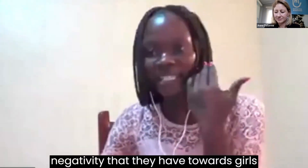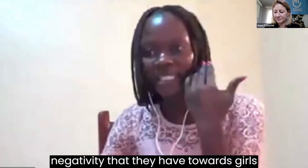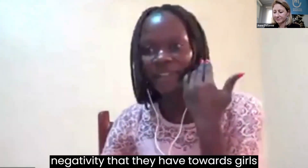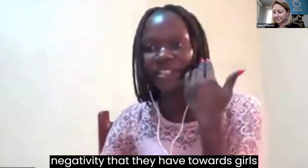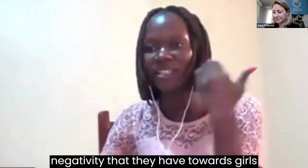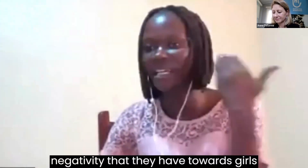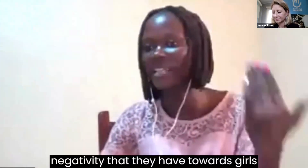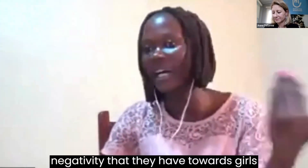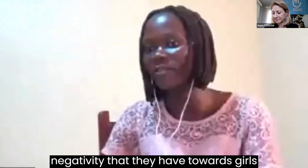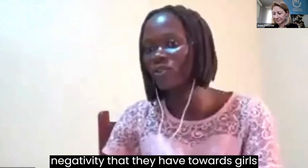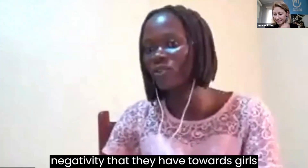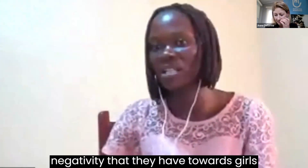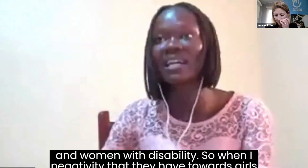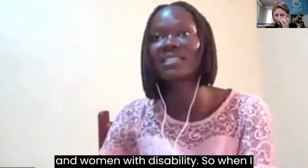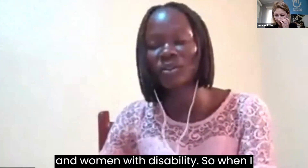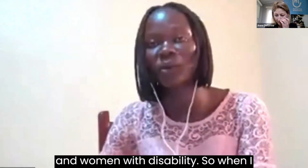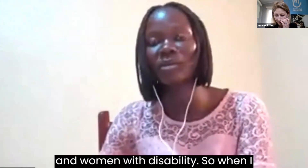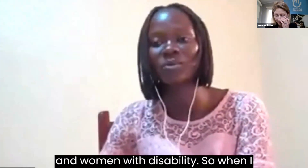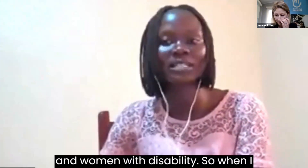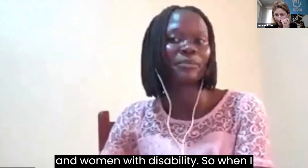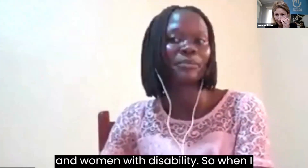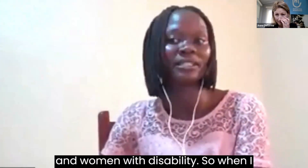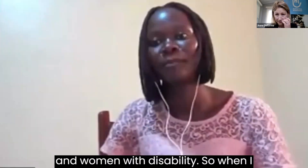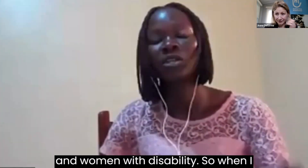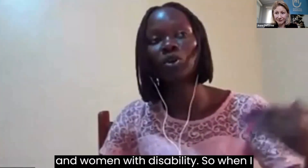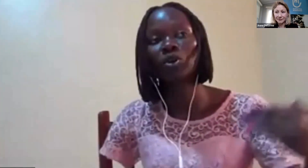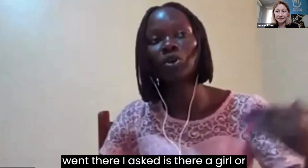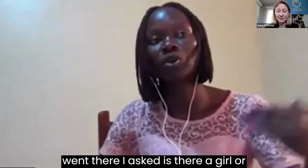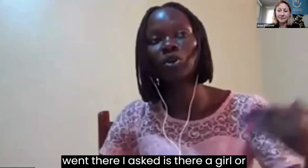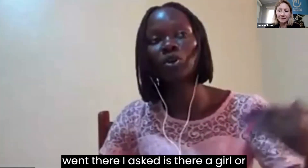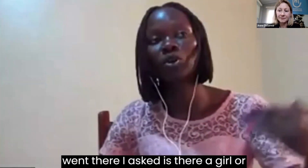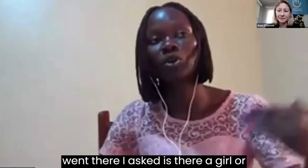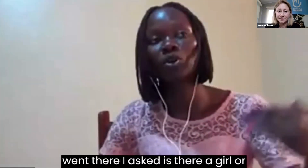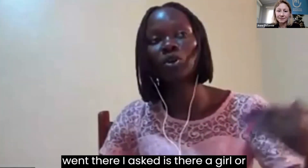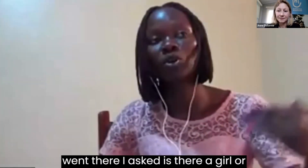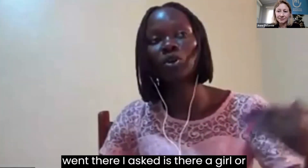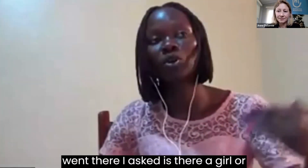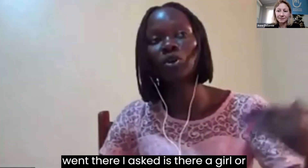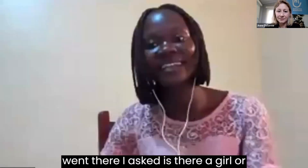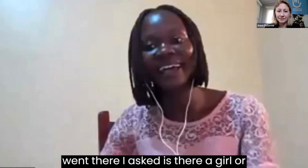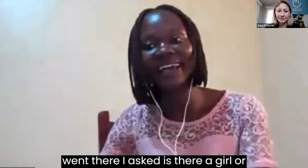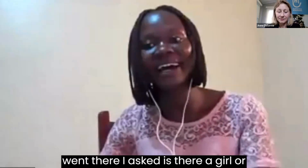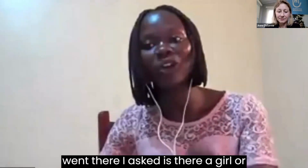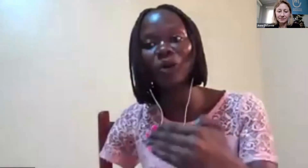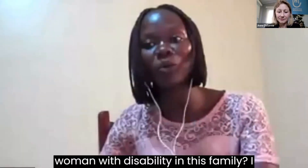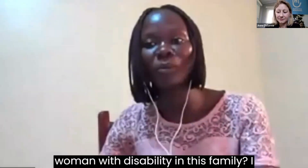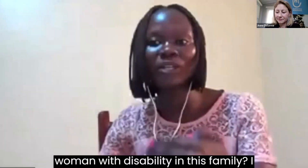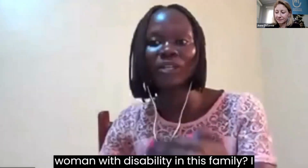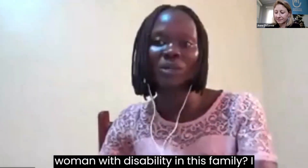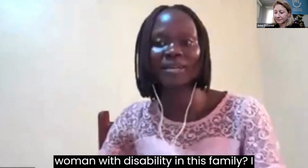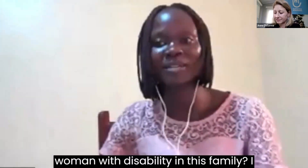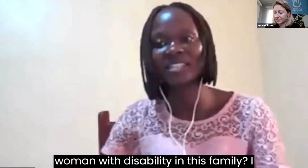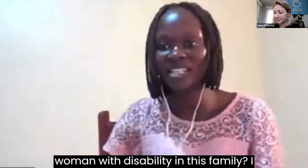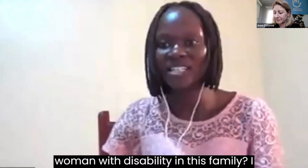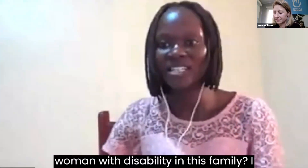the negativity that they have towards girls and women with disability. So when I went there, I asked, is there a girl or woman